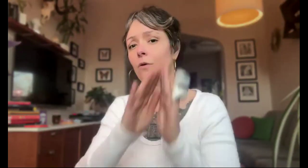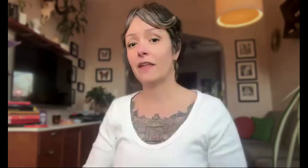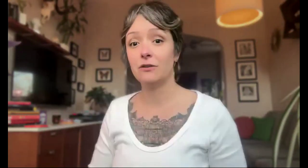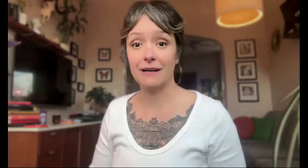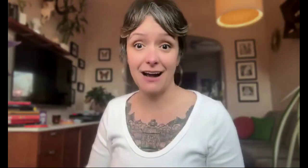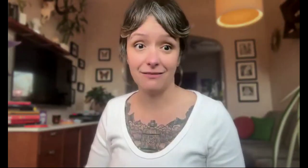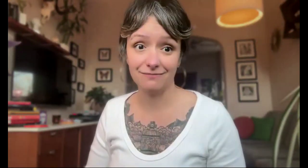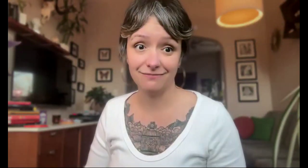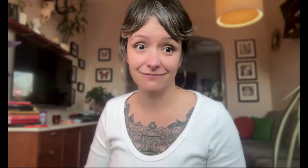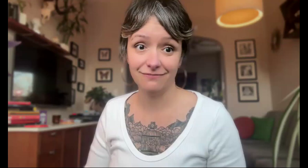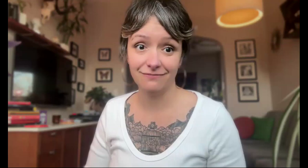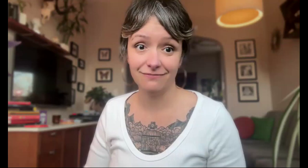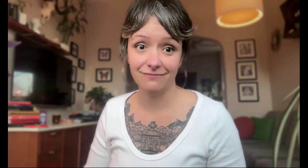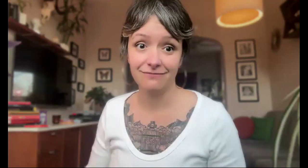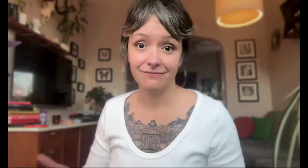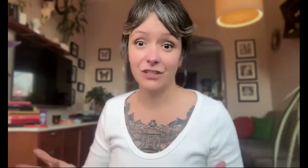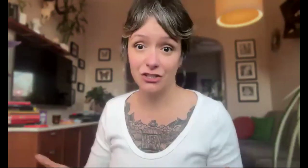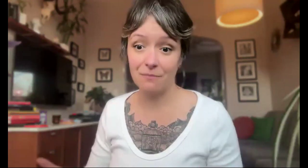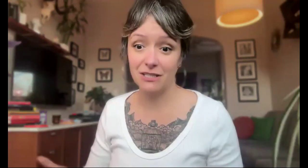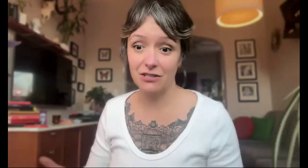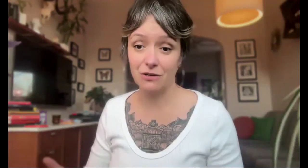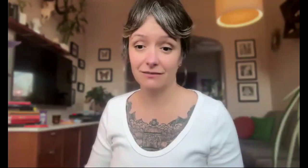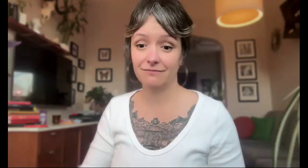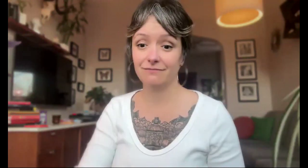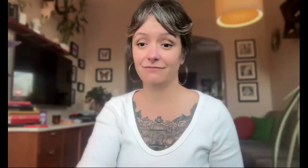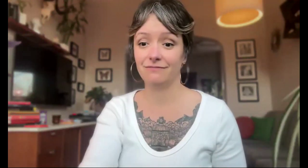What are they doing now? They're jumping to the door.